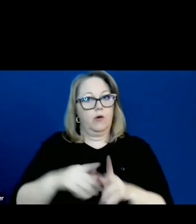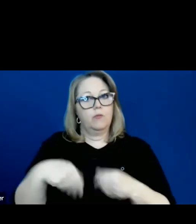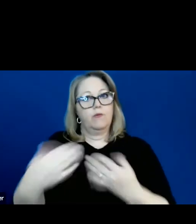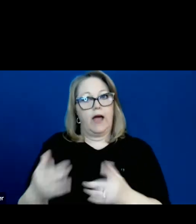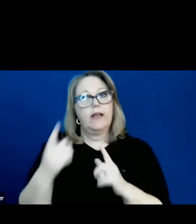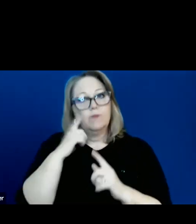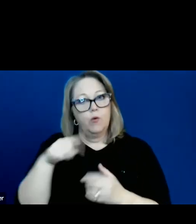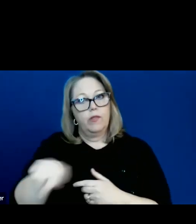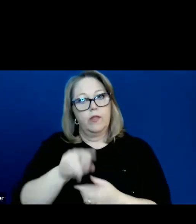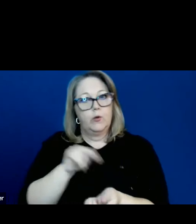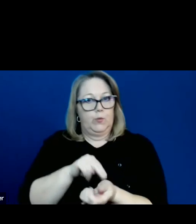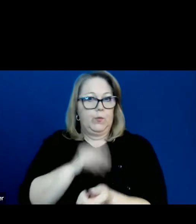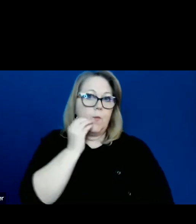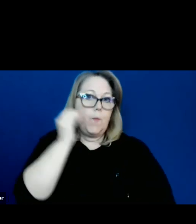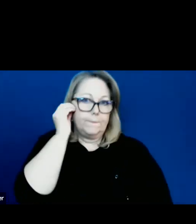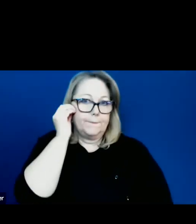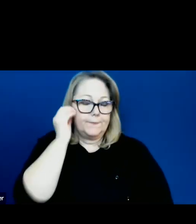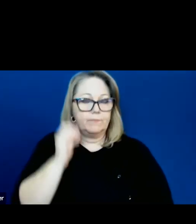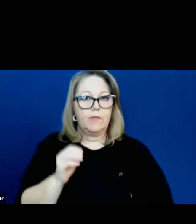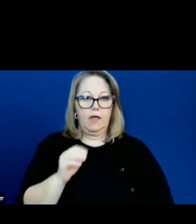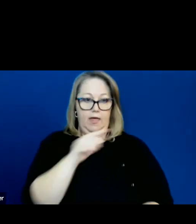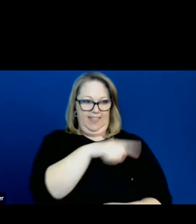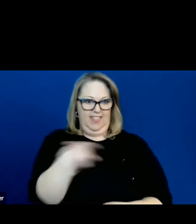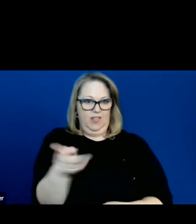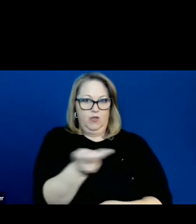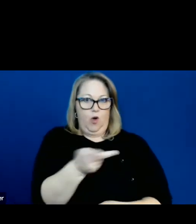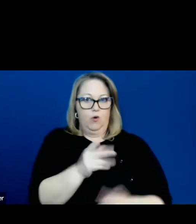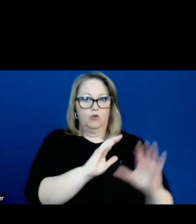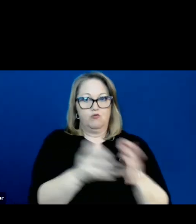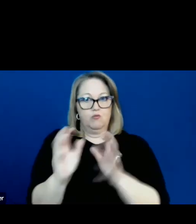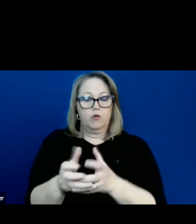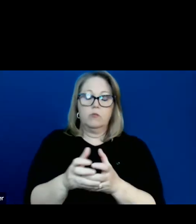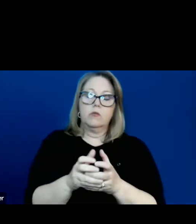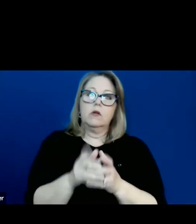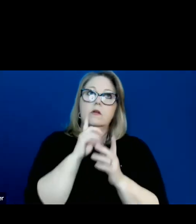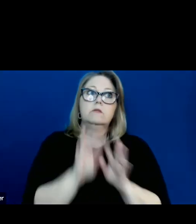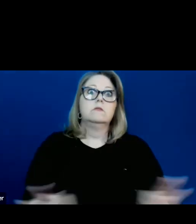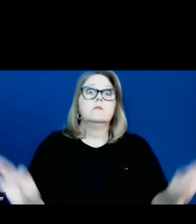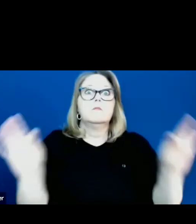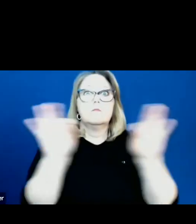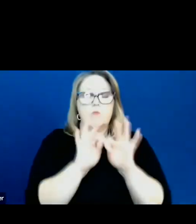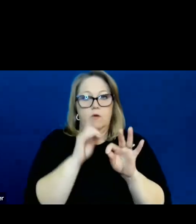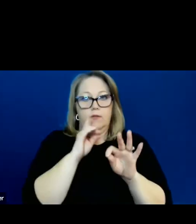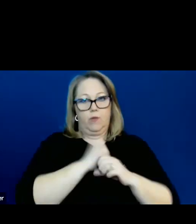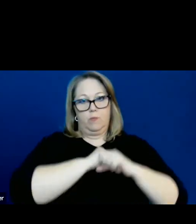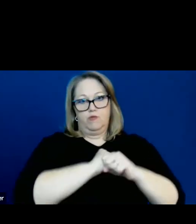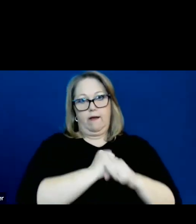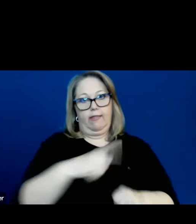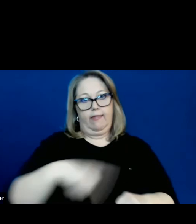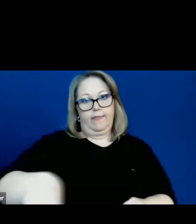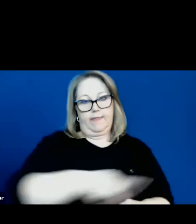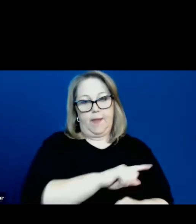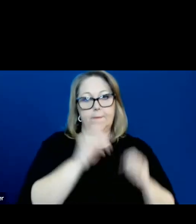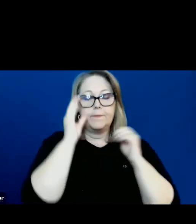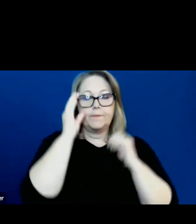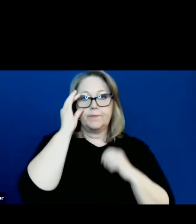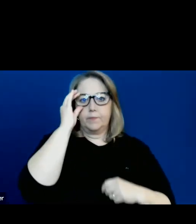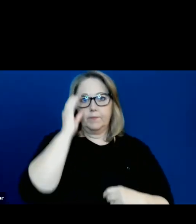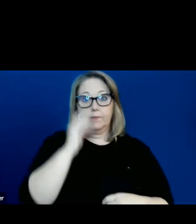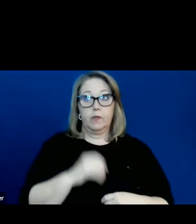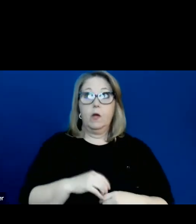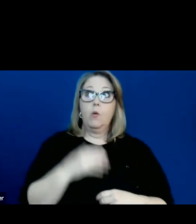populations, and this is a huge step to make sure they're protected. Like so much else in the pandemic, this vaccine rollout